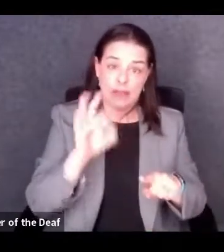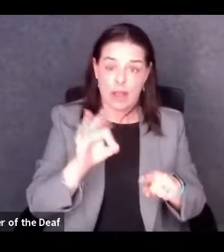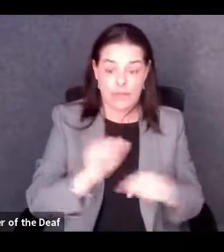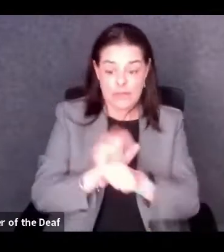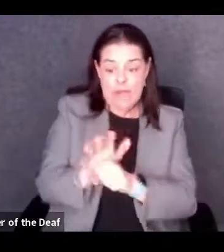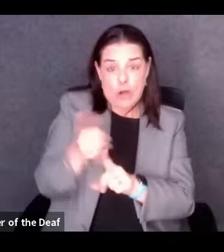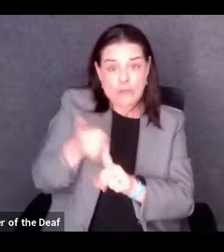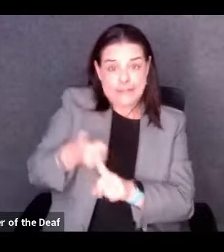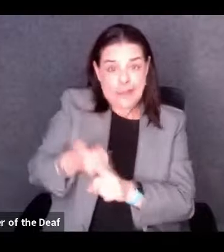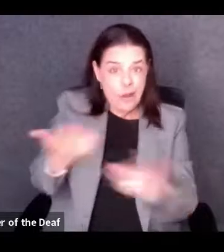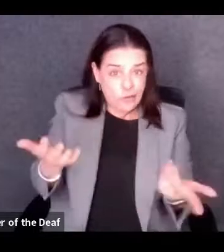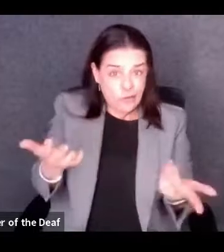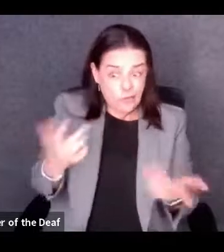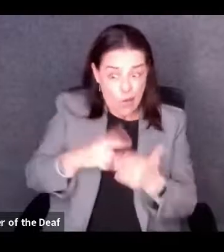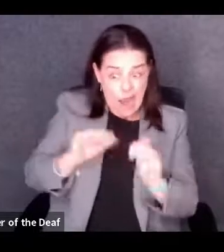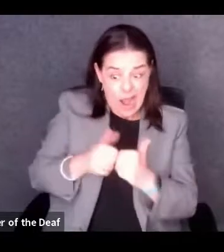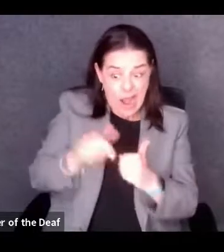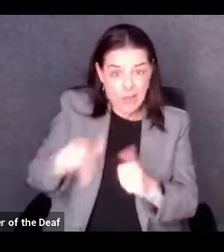itself.